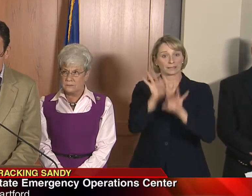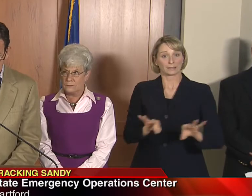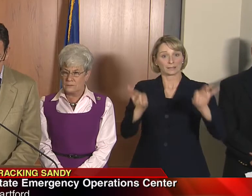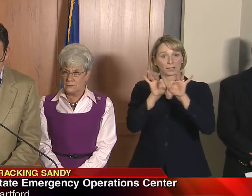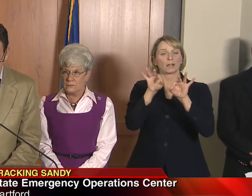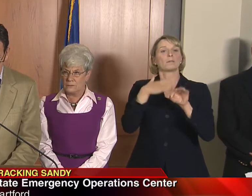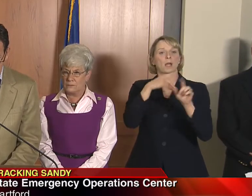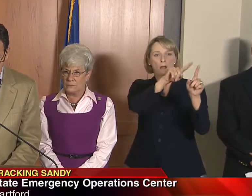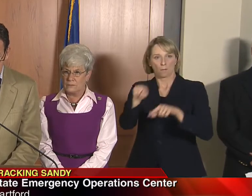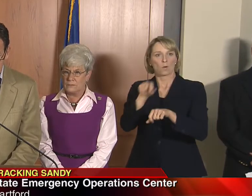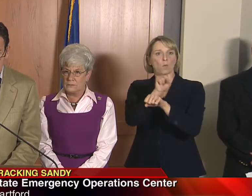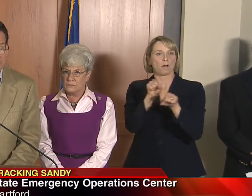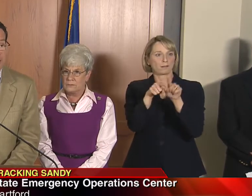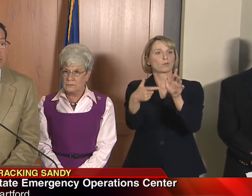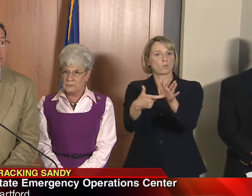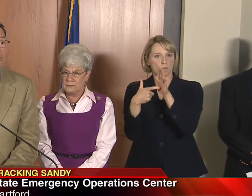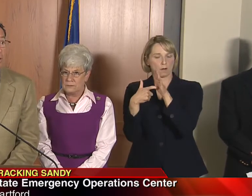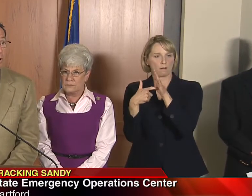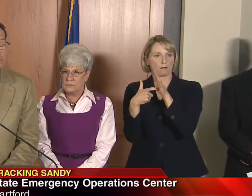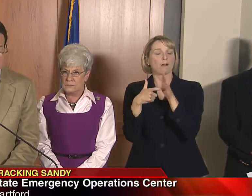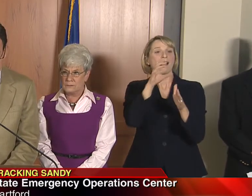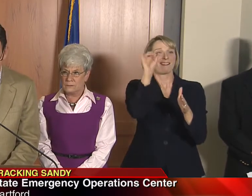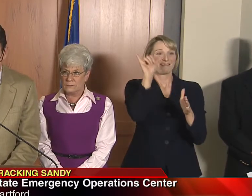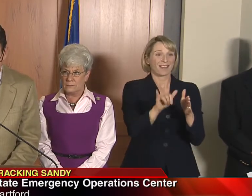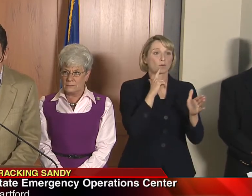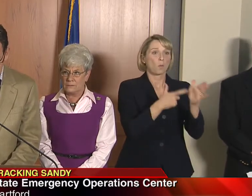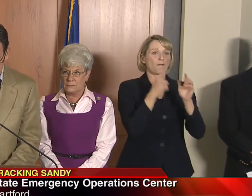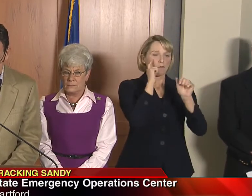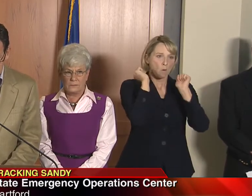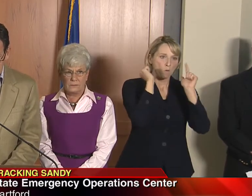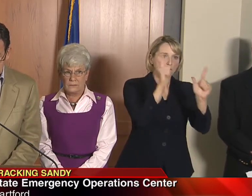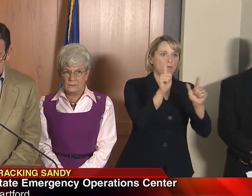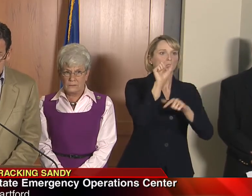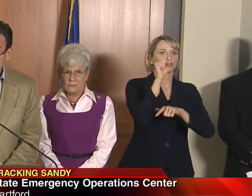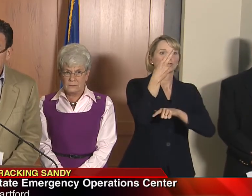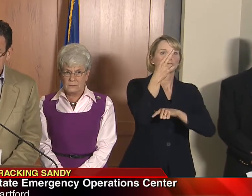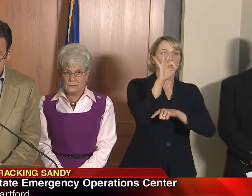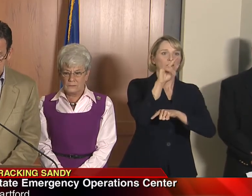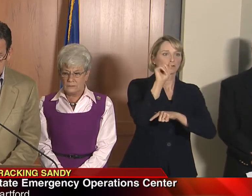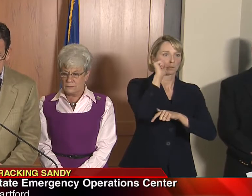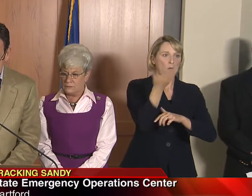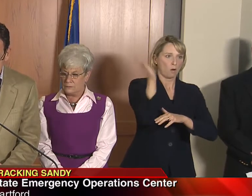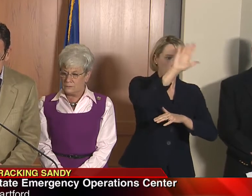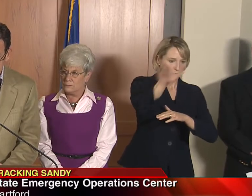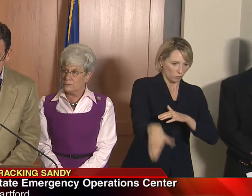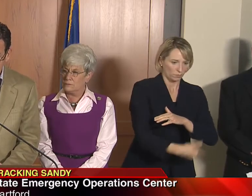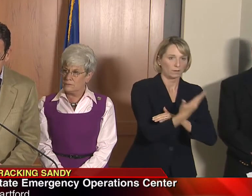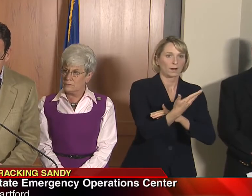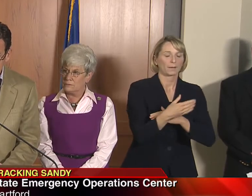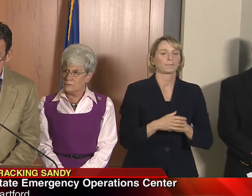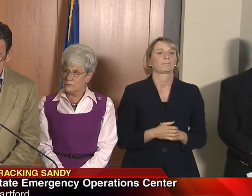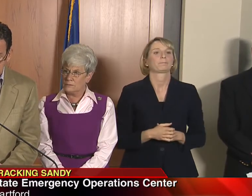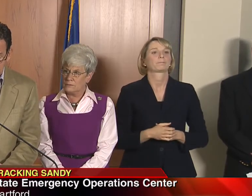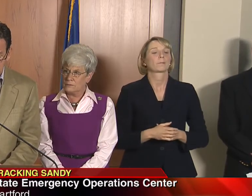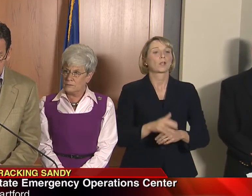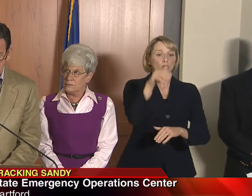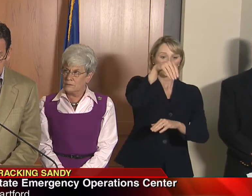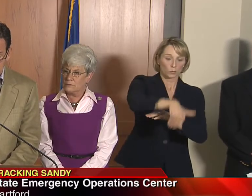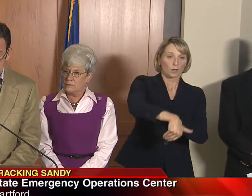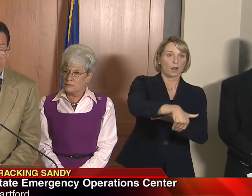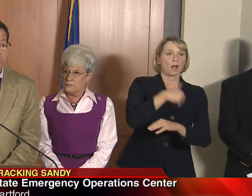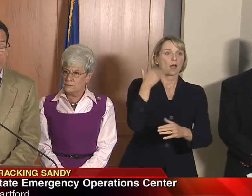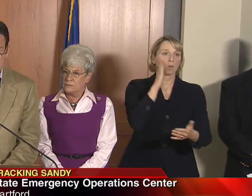work as required. Again, that goes for all shifts tomorrow. Later tonight, I will sign an executive order extending the time